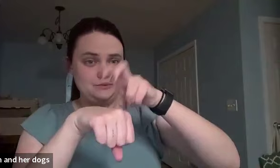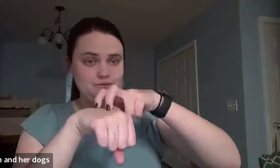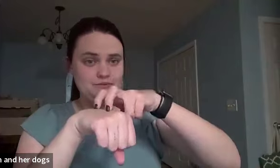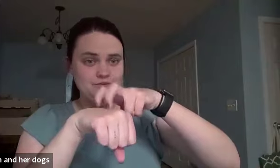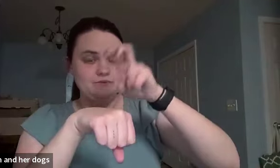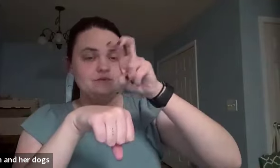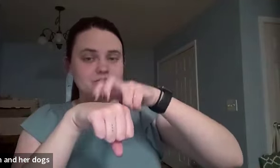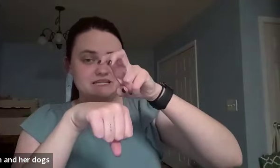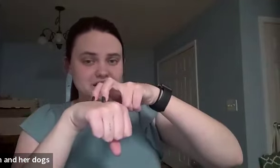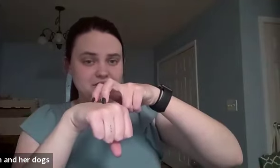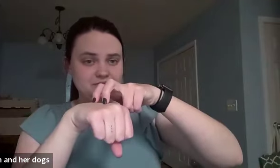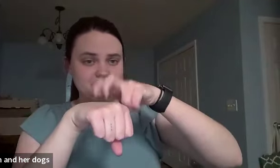potato, potato,